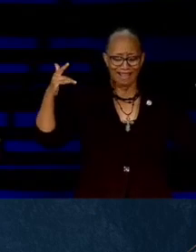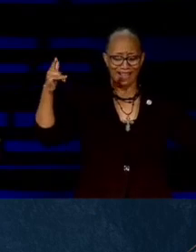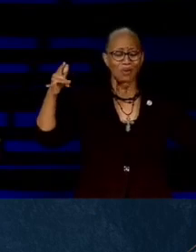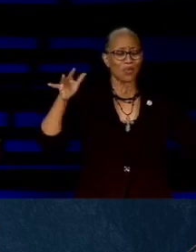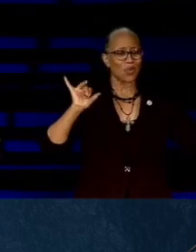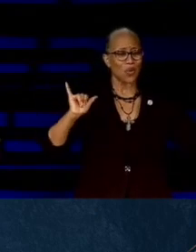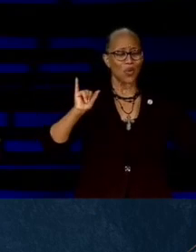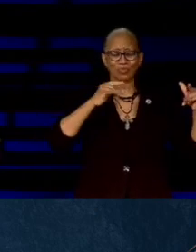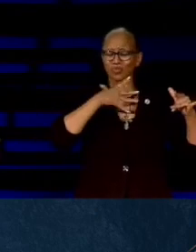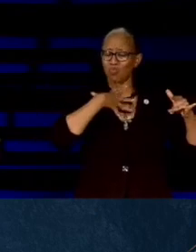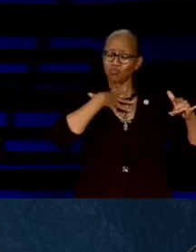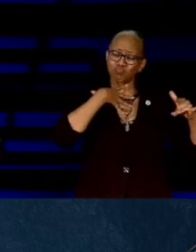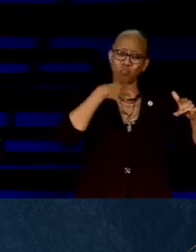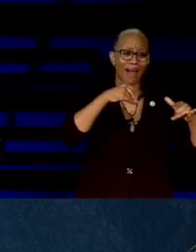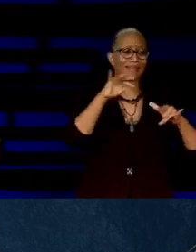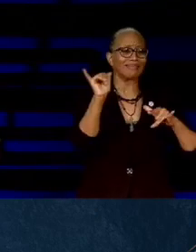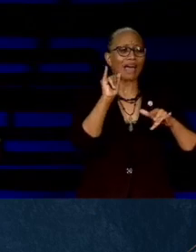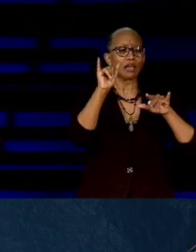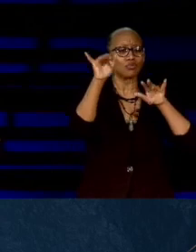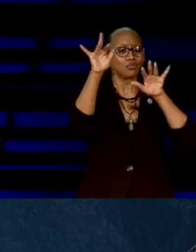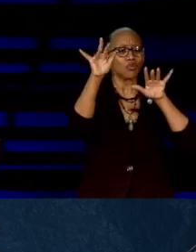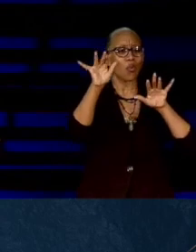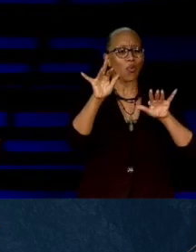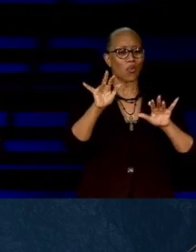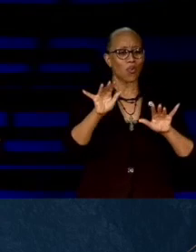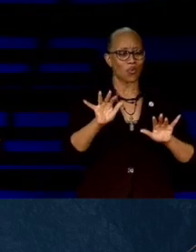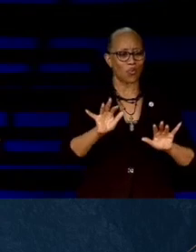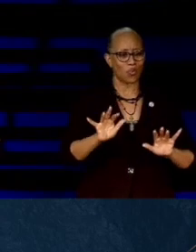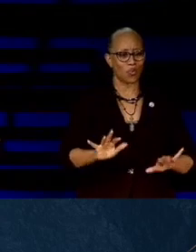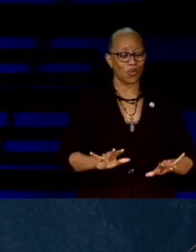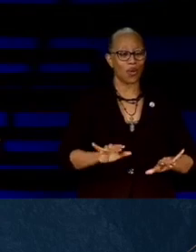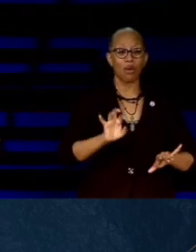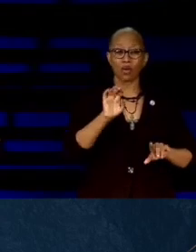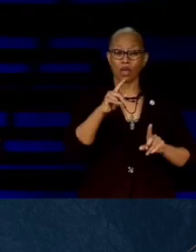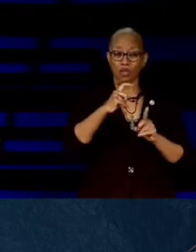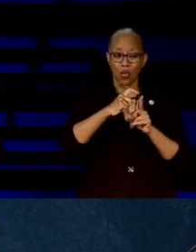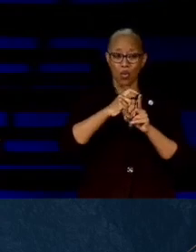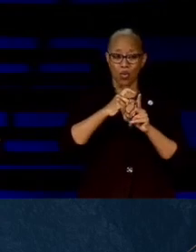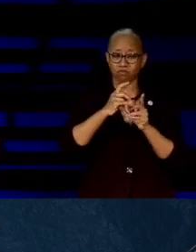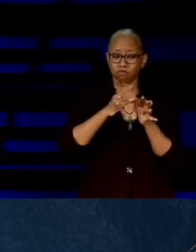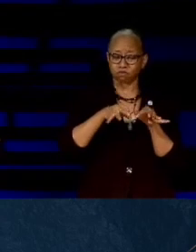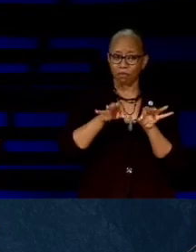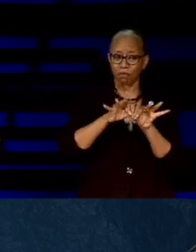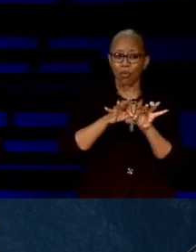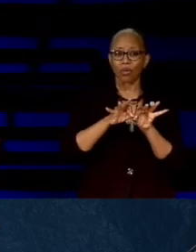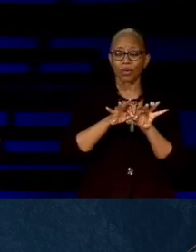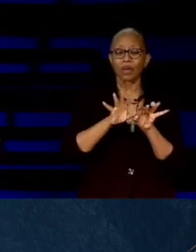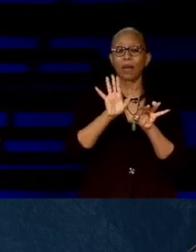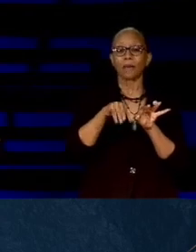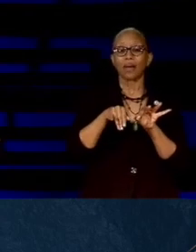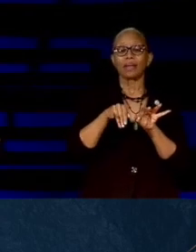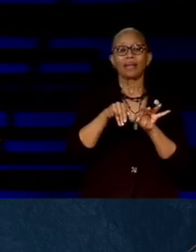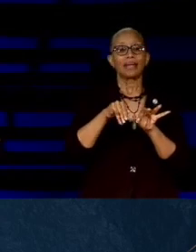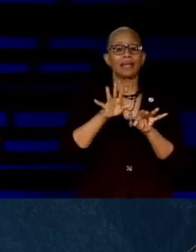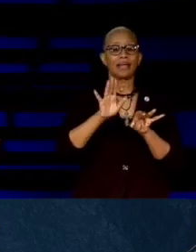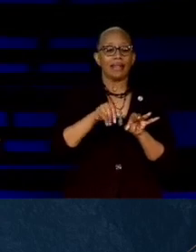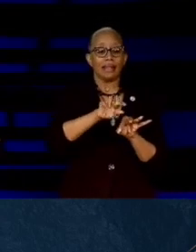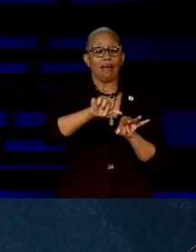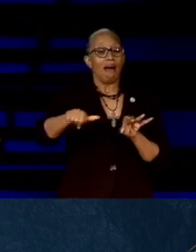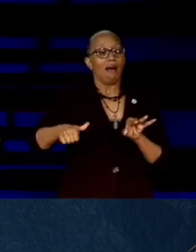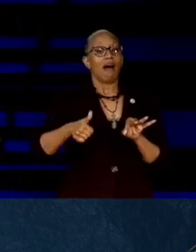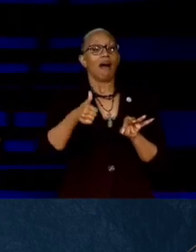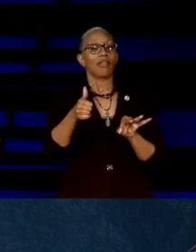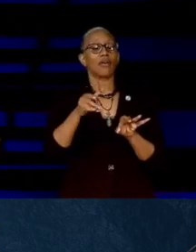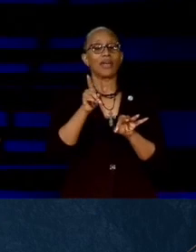exceeding white as snow. Watch the wording here. As no other, or as